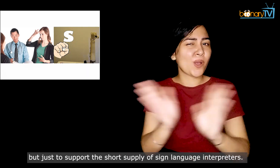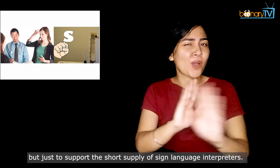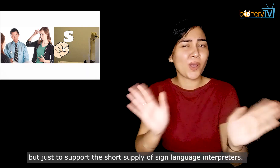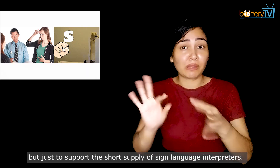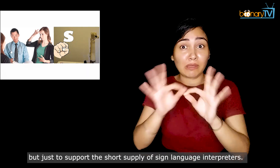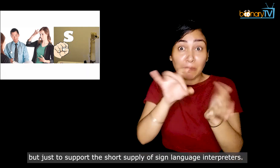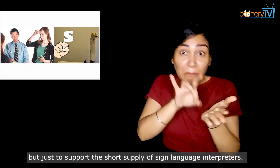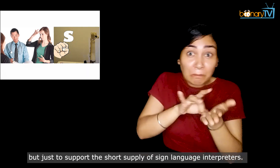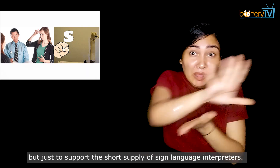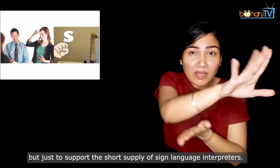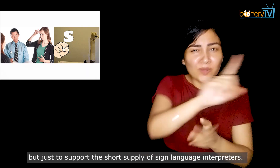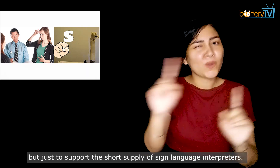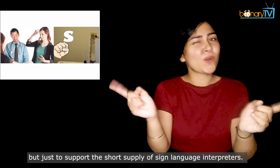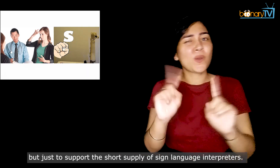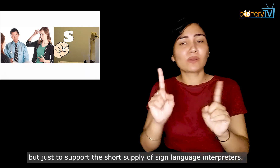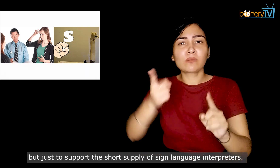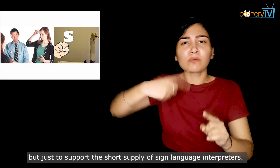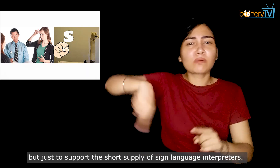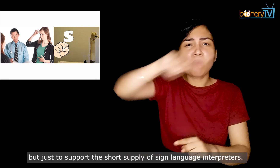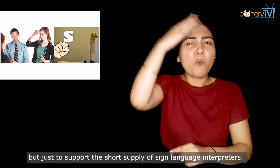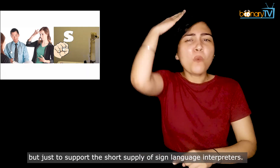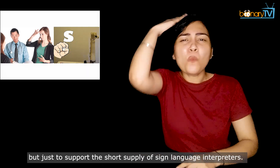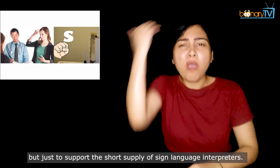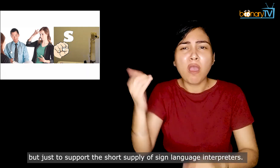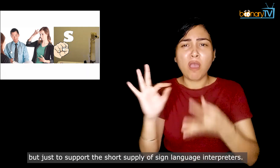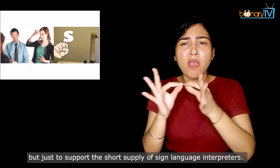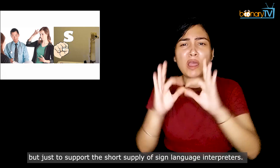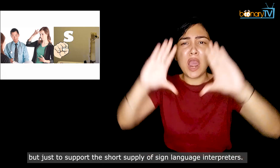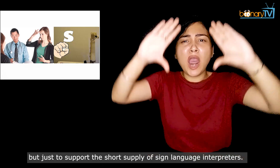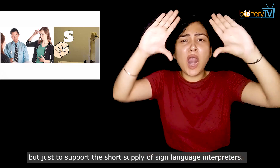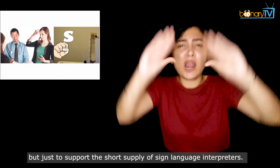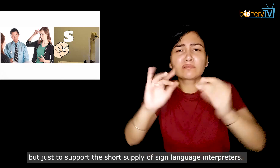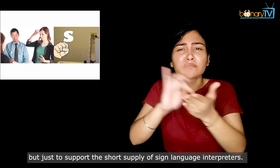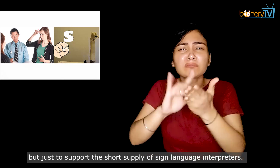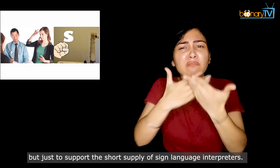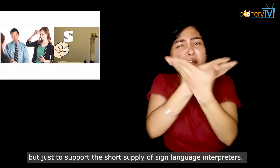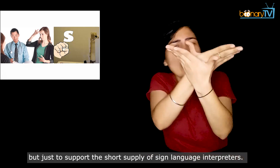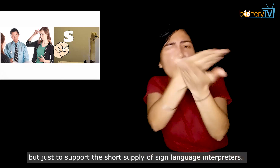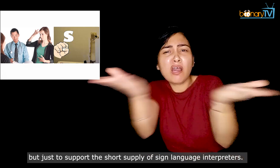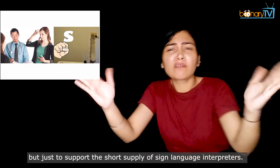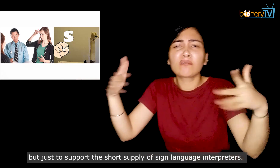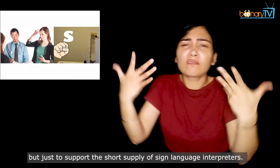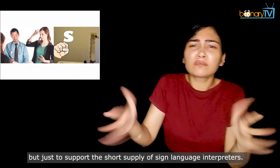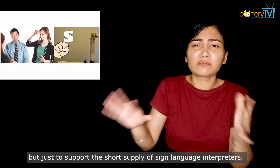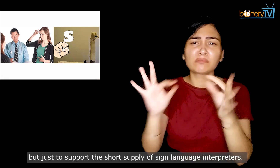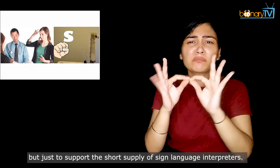but to support the short supply of sign language interpreters.